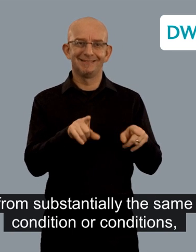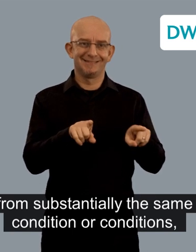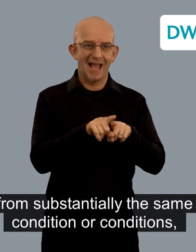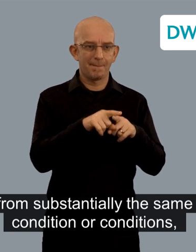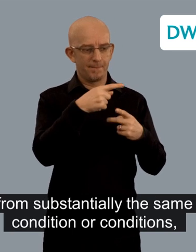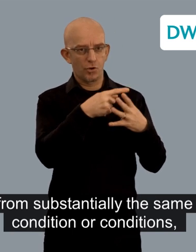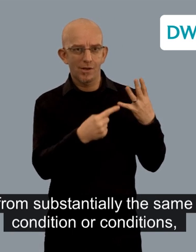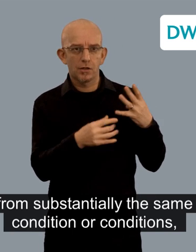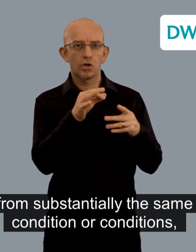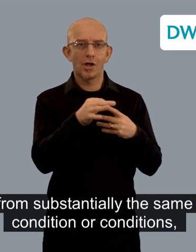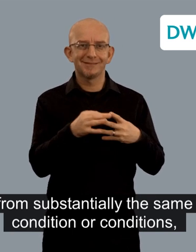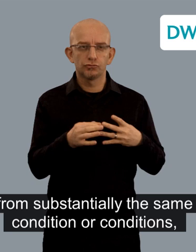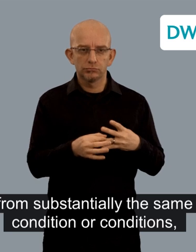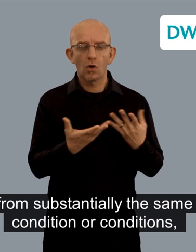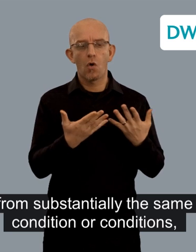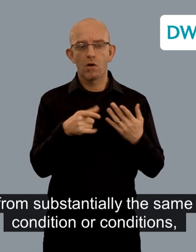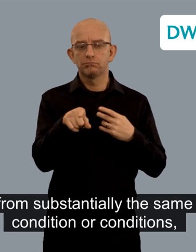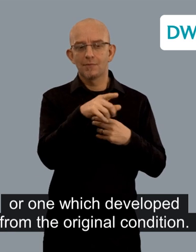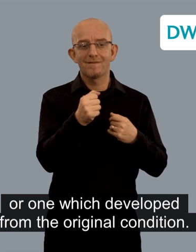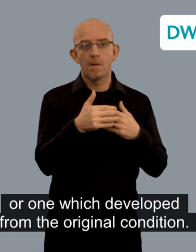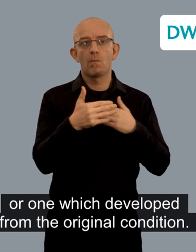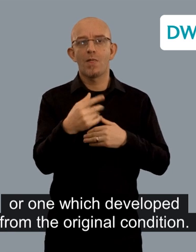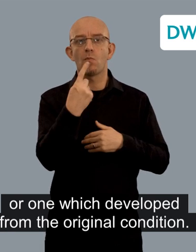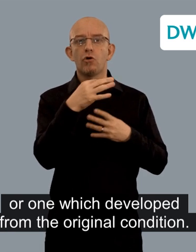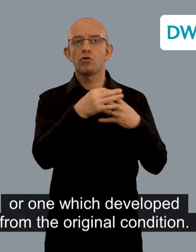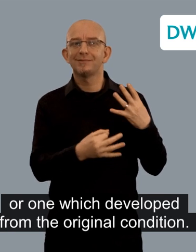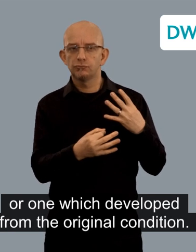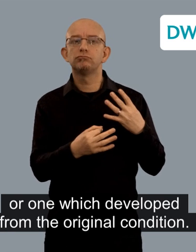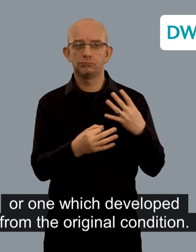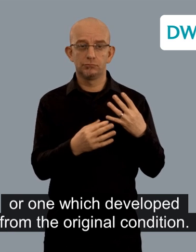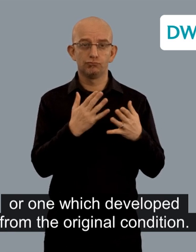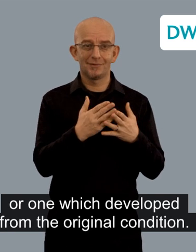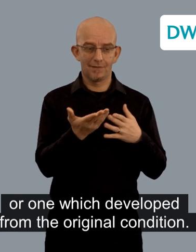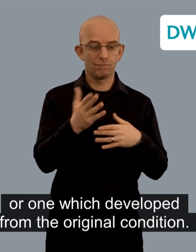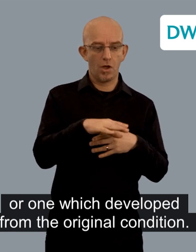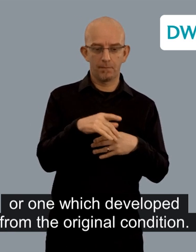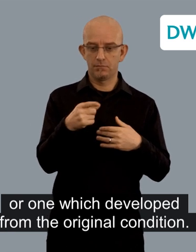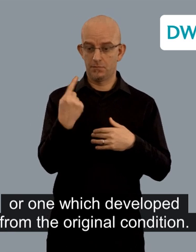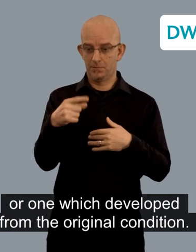or conditions, or one which developed from the original condition.